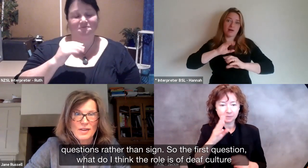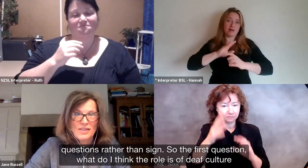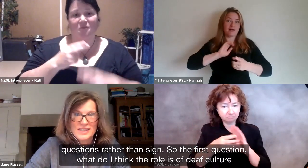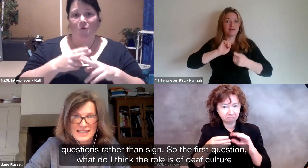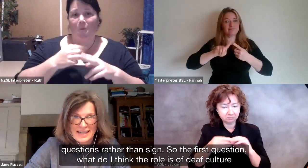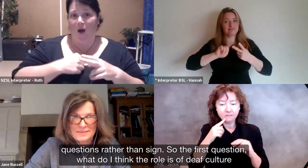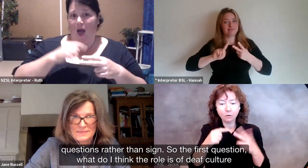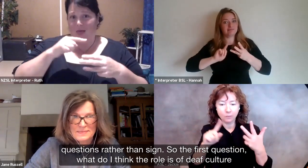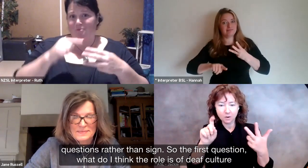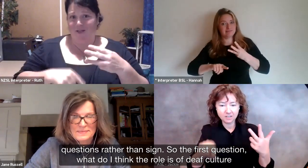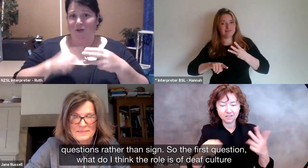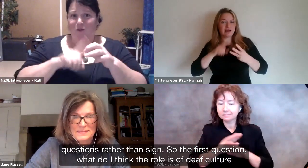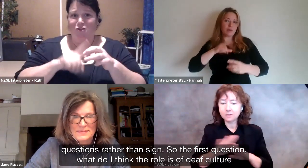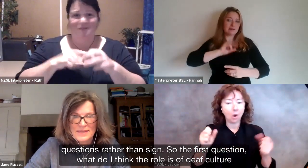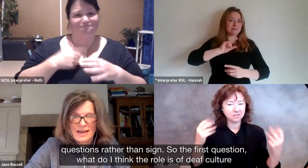rather than sign.